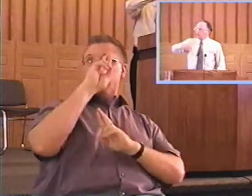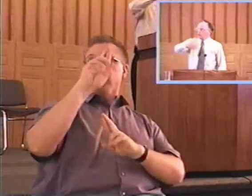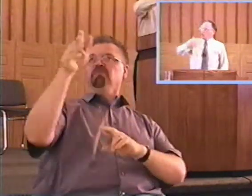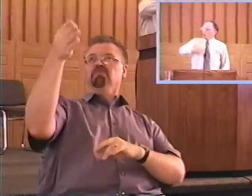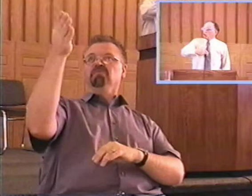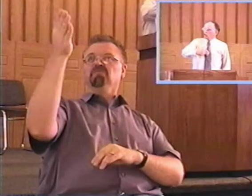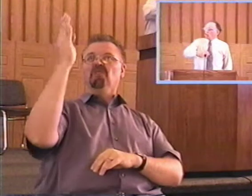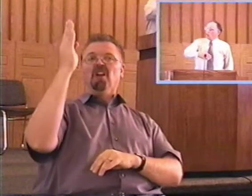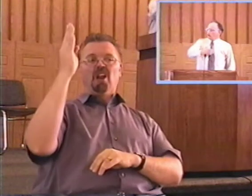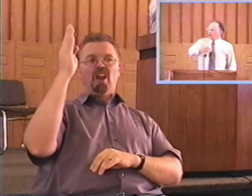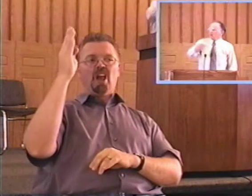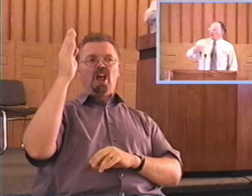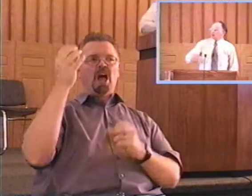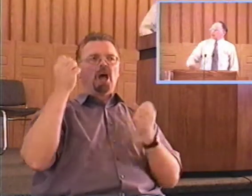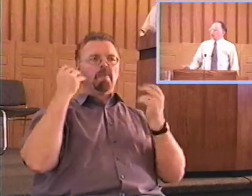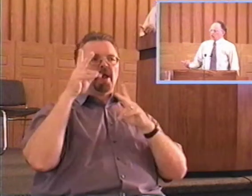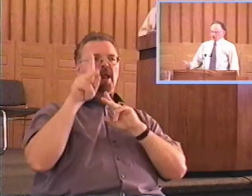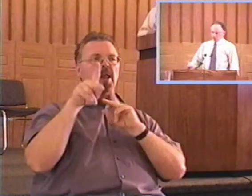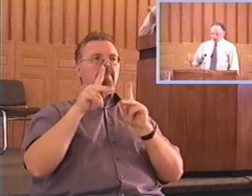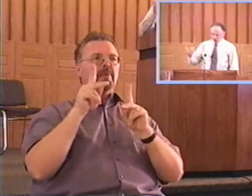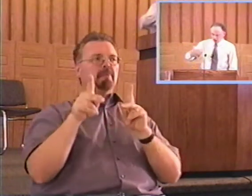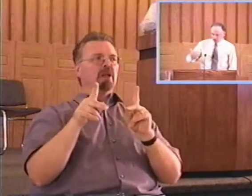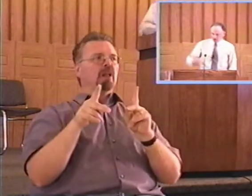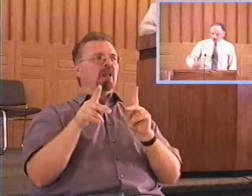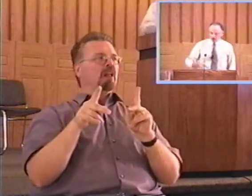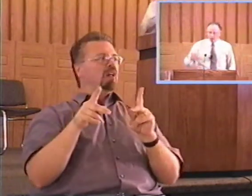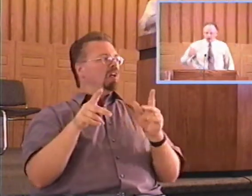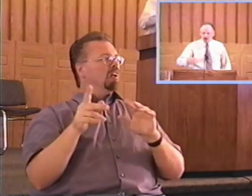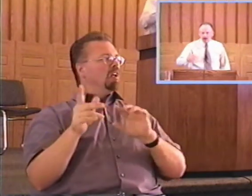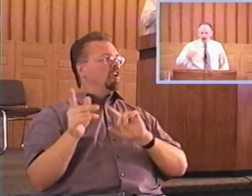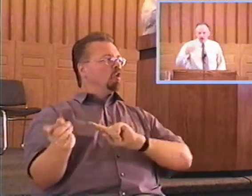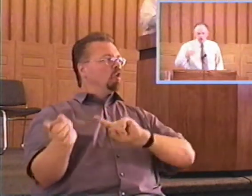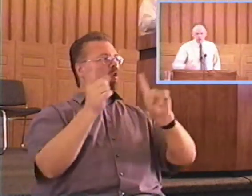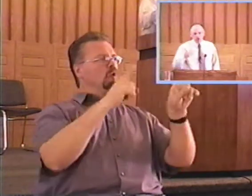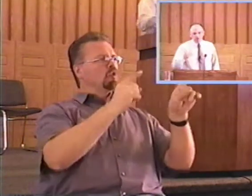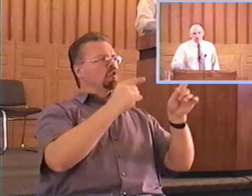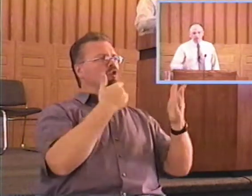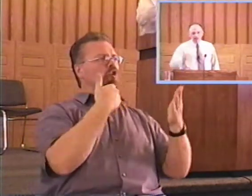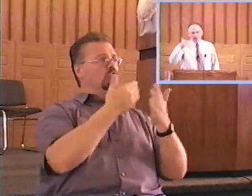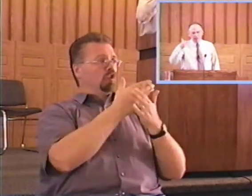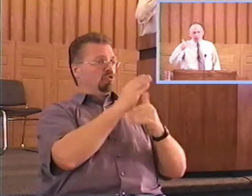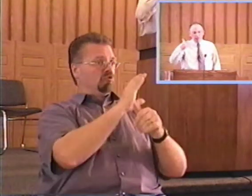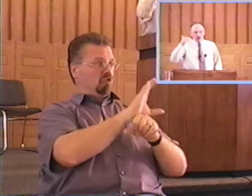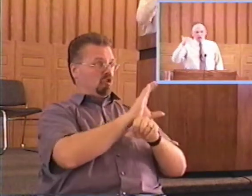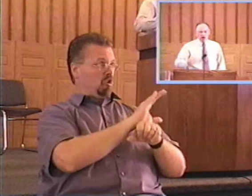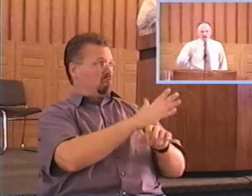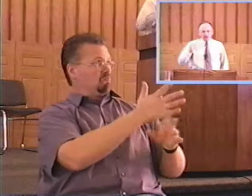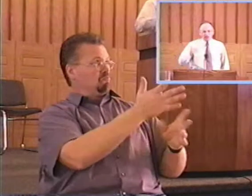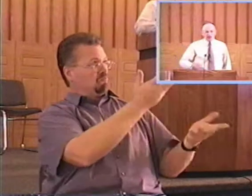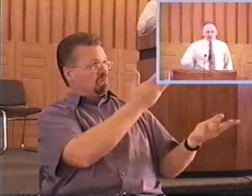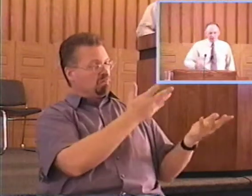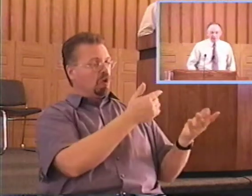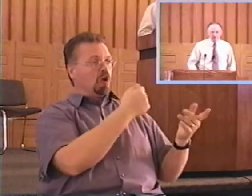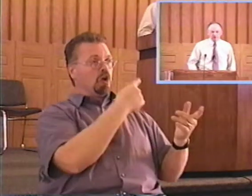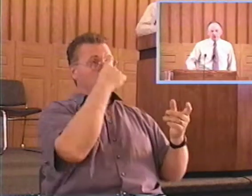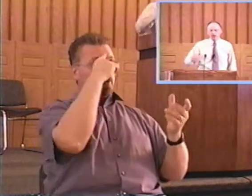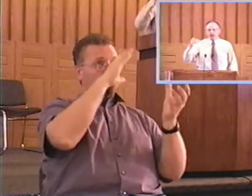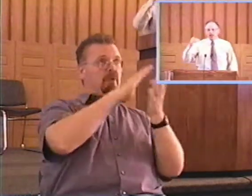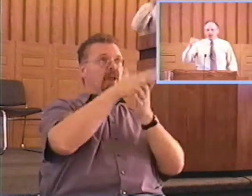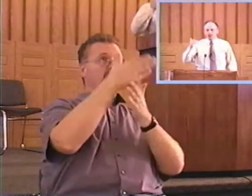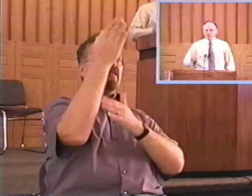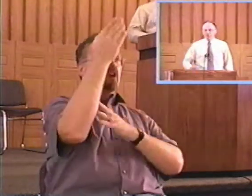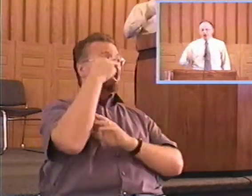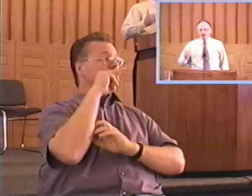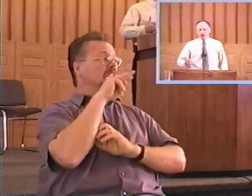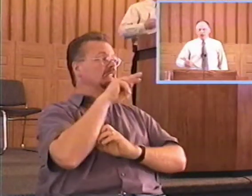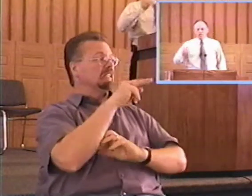How many good Orthodox churches can you go into and say, do you believe that God sees